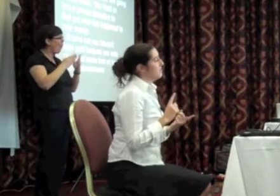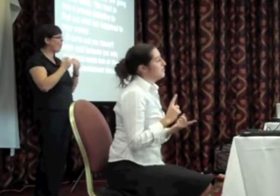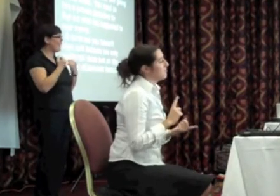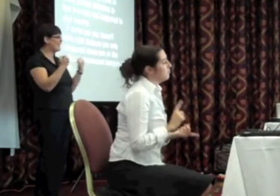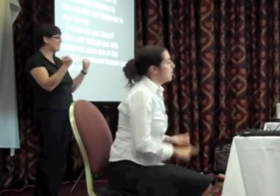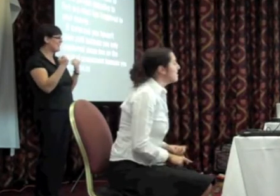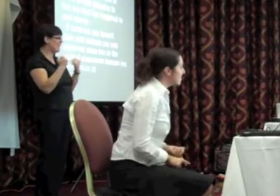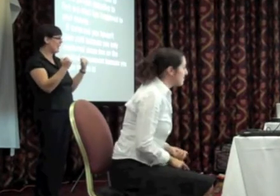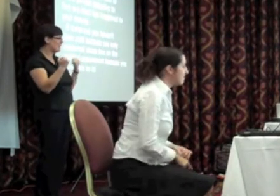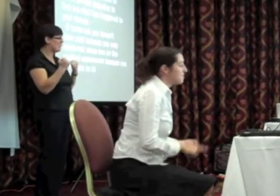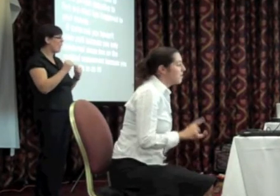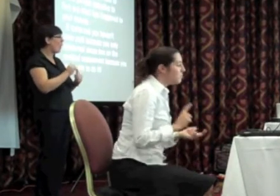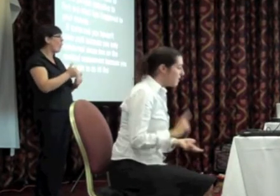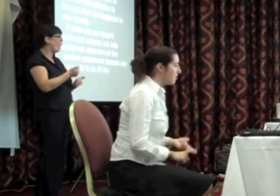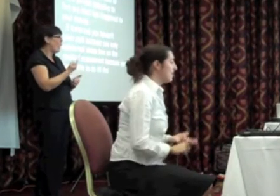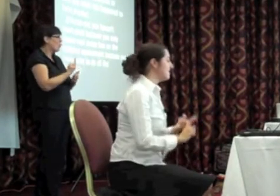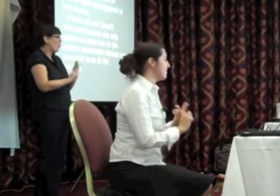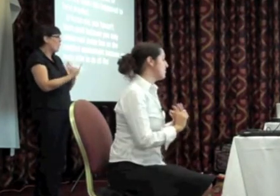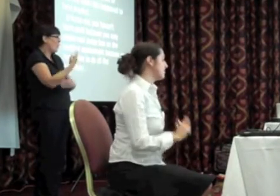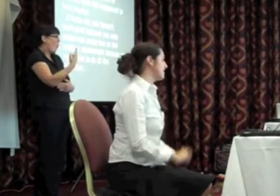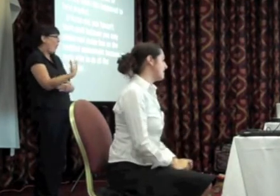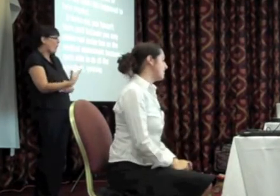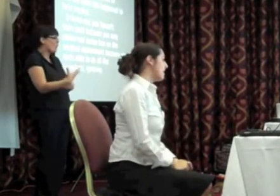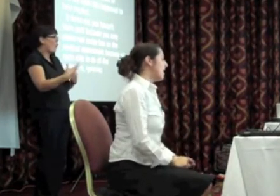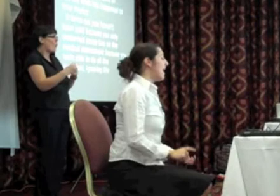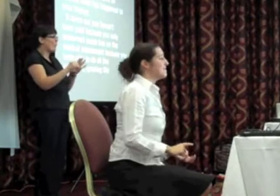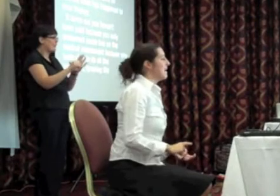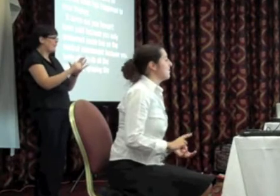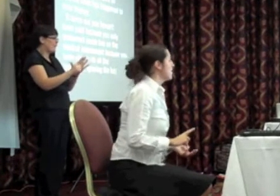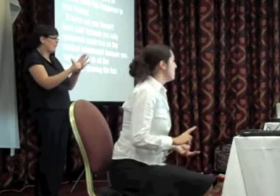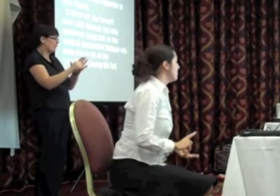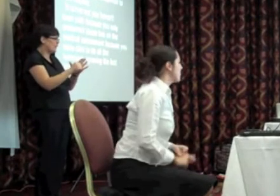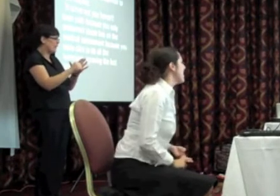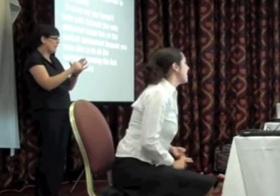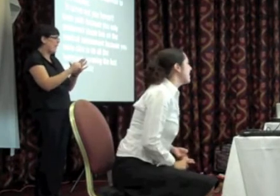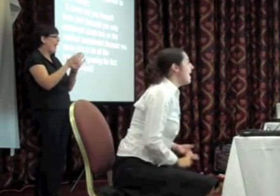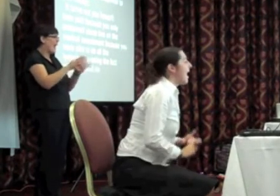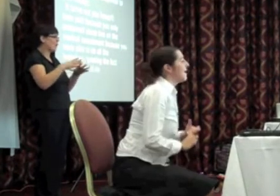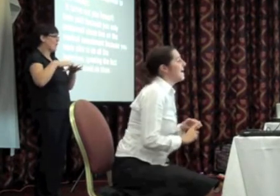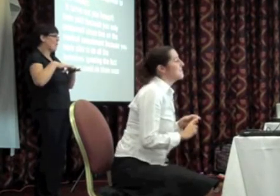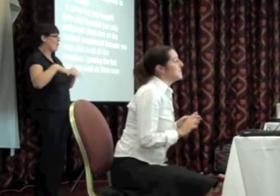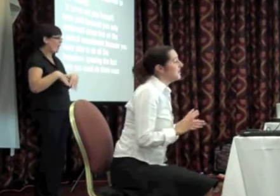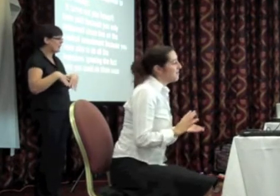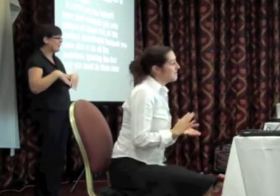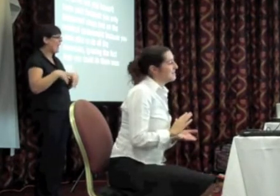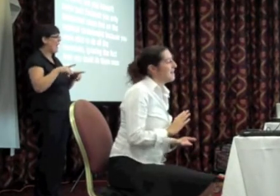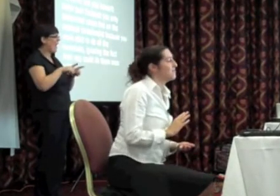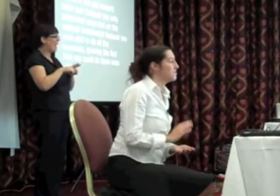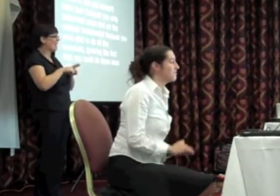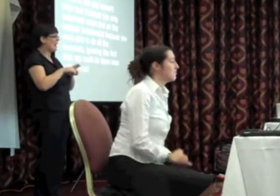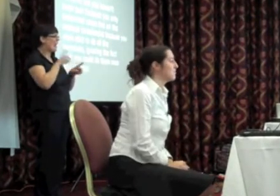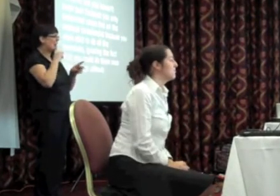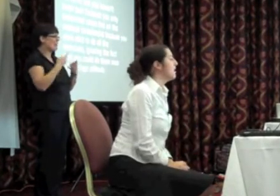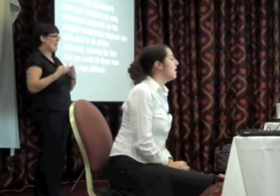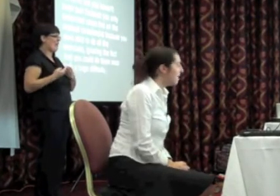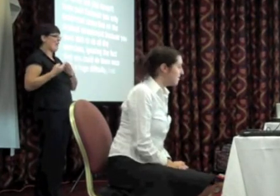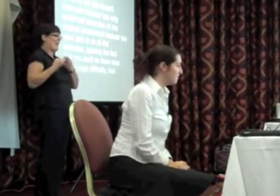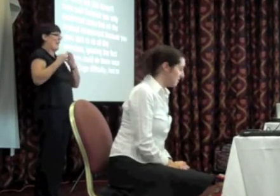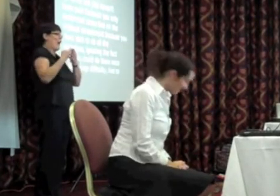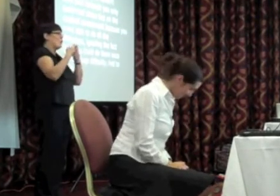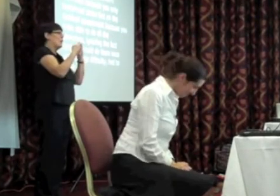you could only do them once, with great difficulty, had to have a huge break, and had to be carted out of the